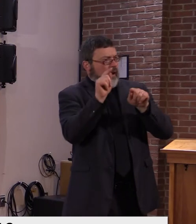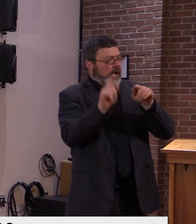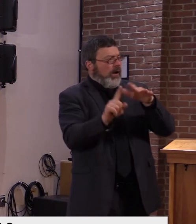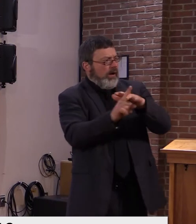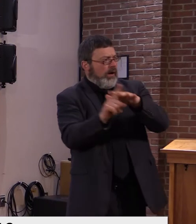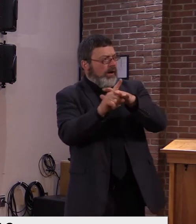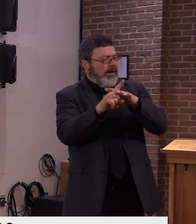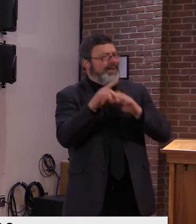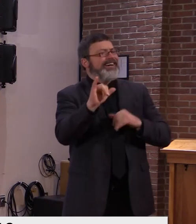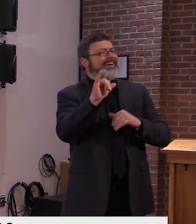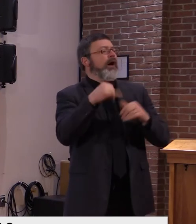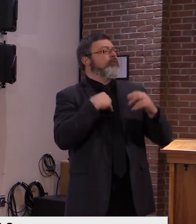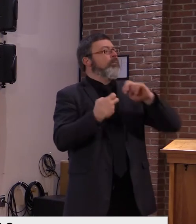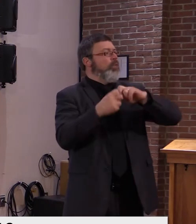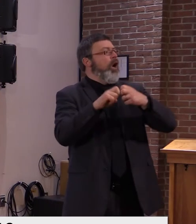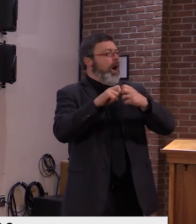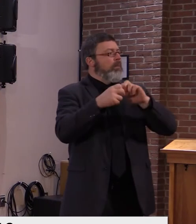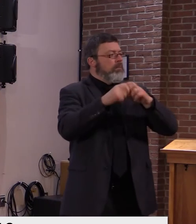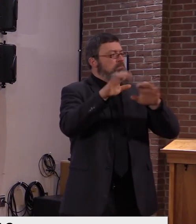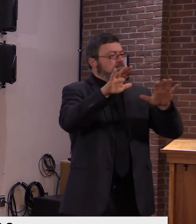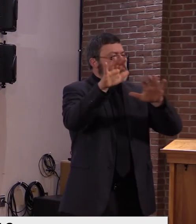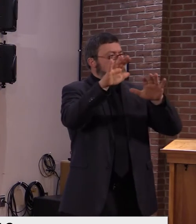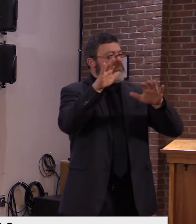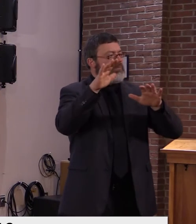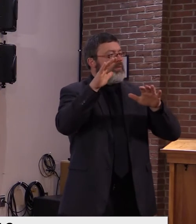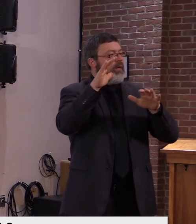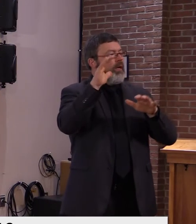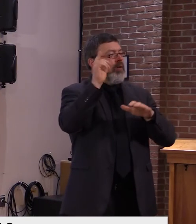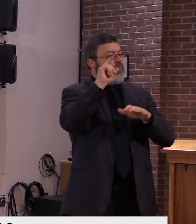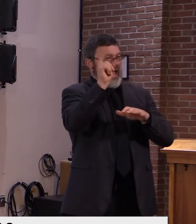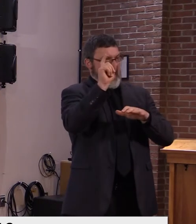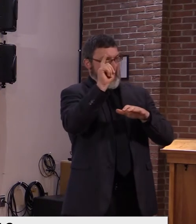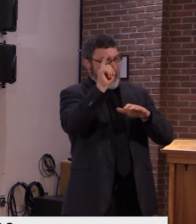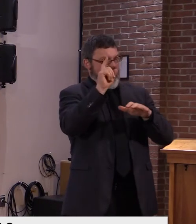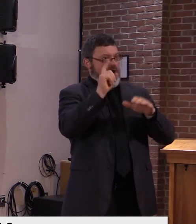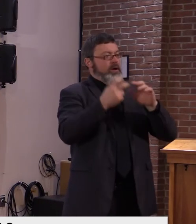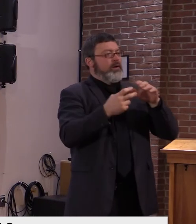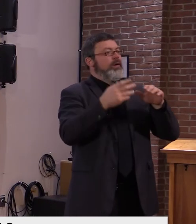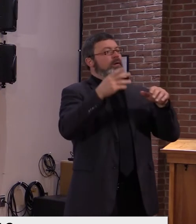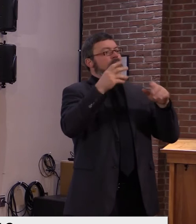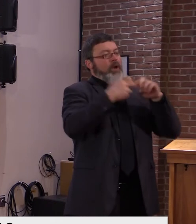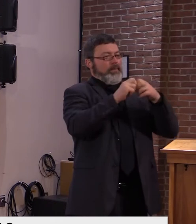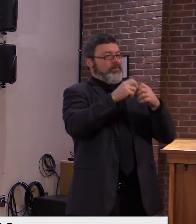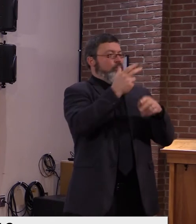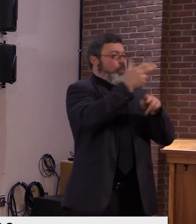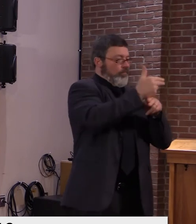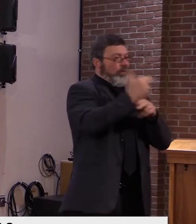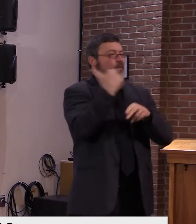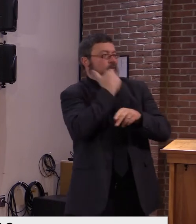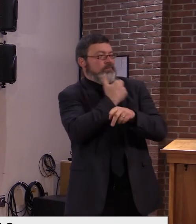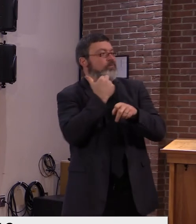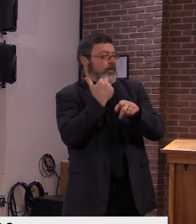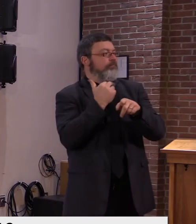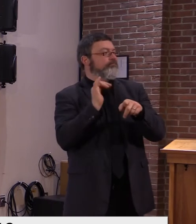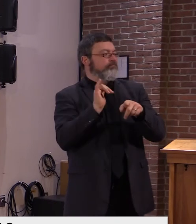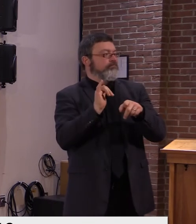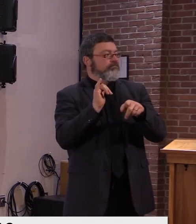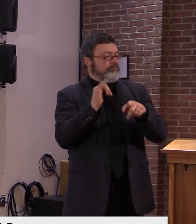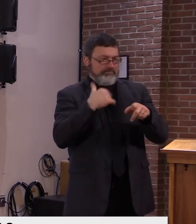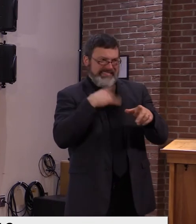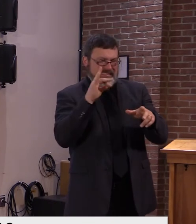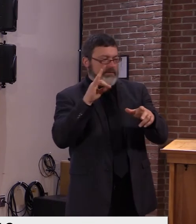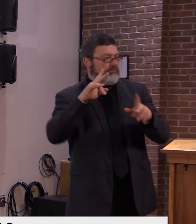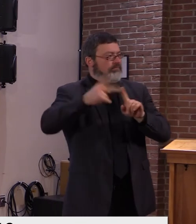and restaurants. We expect that those proactive assessments will come to an end later this week, and we will remain in a reactive